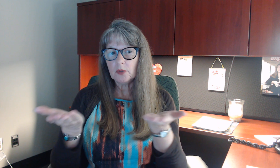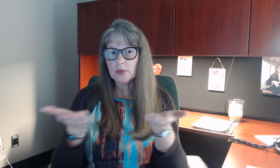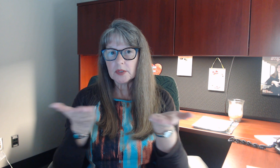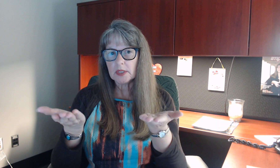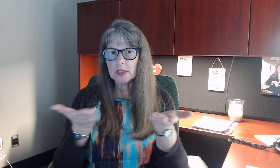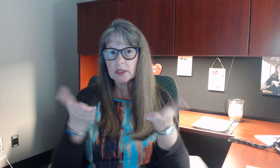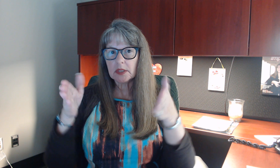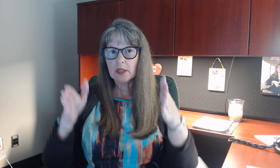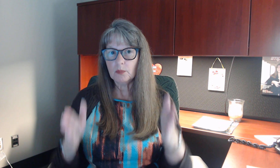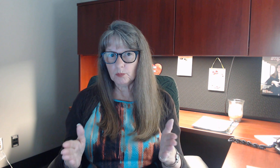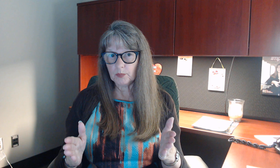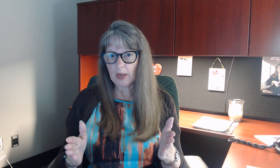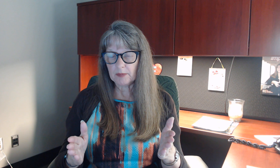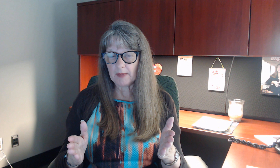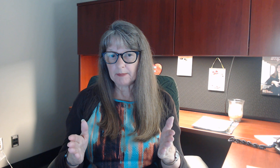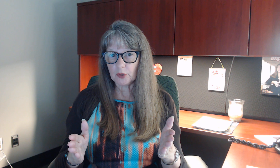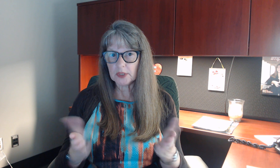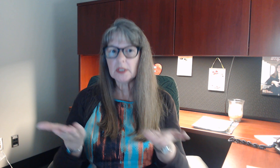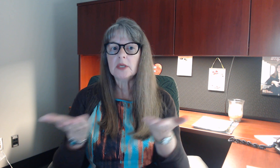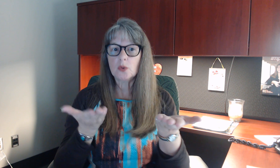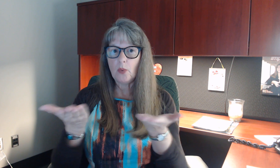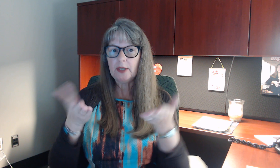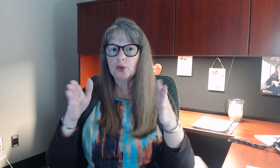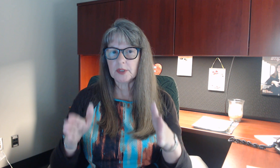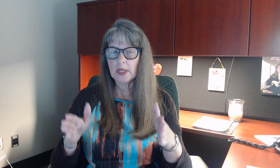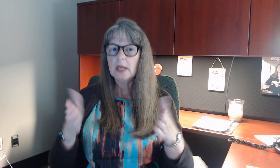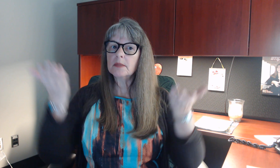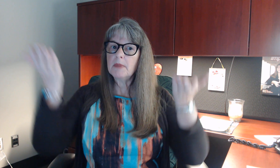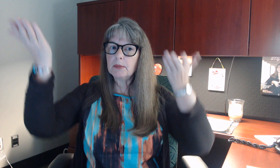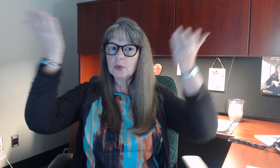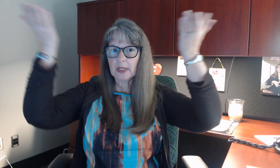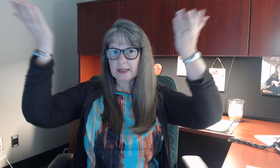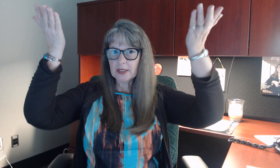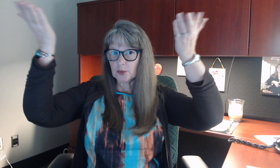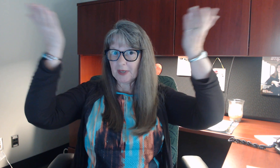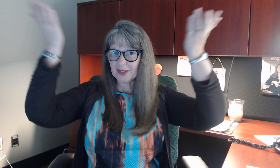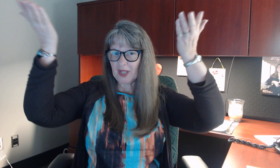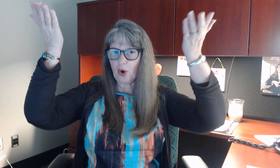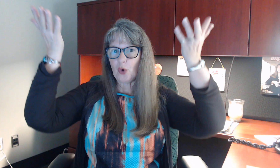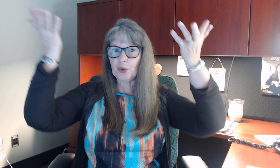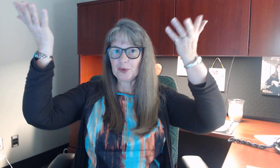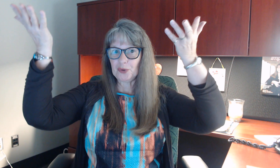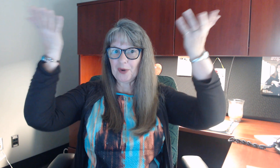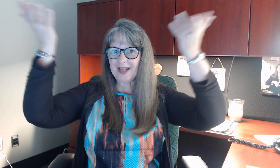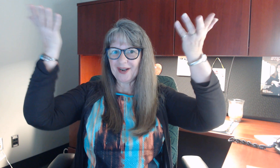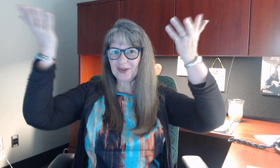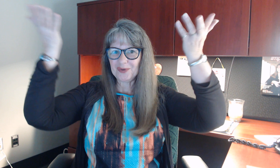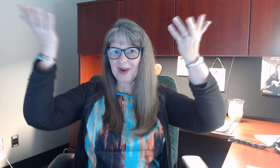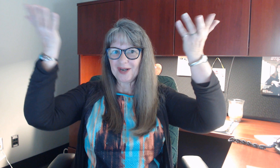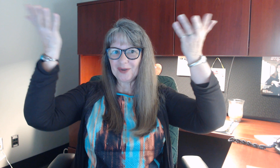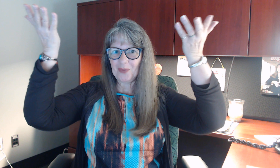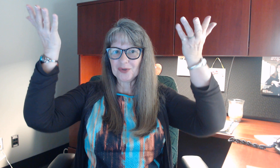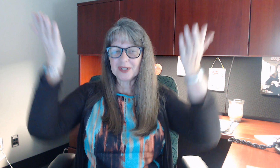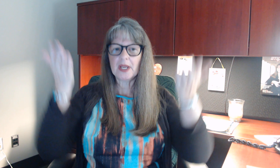does this with my person is a waitress. Some people do it like this because they hold up the tray higher, right? A waitress.